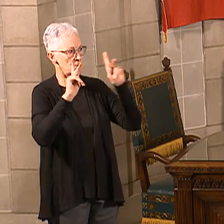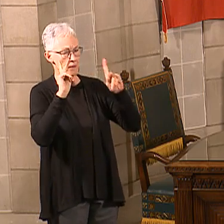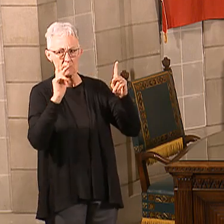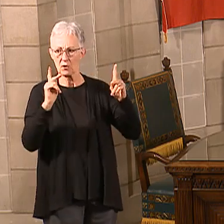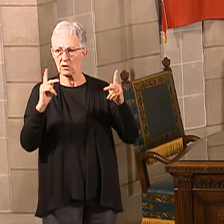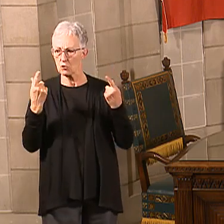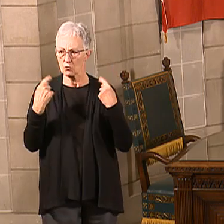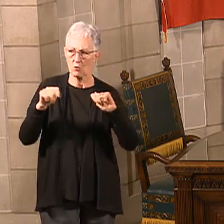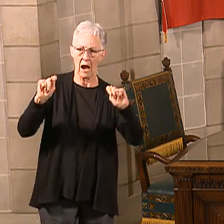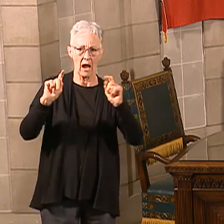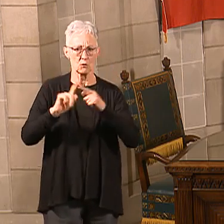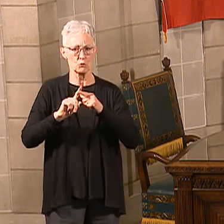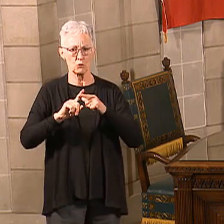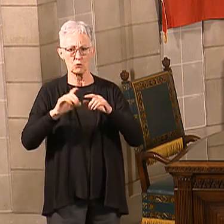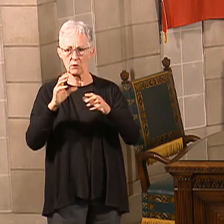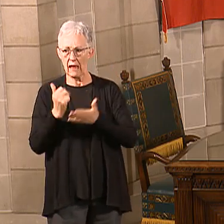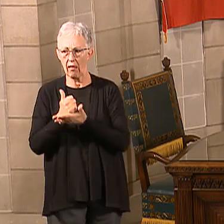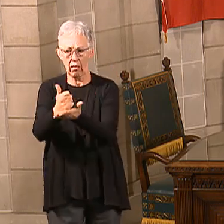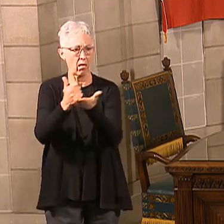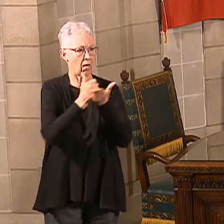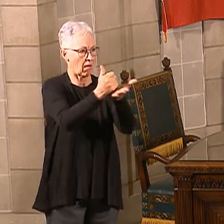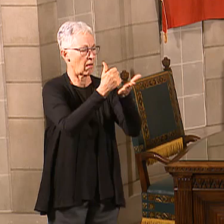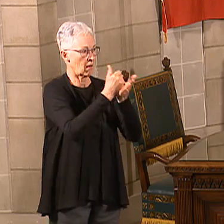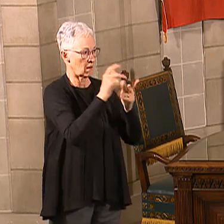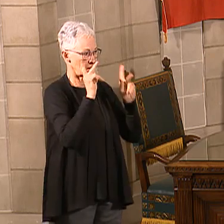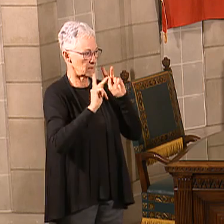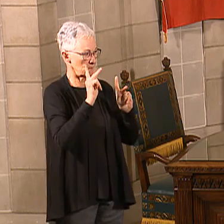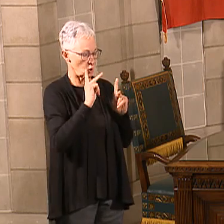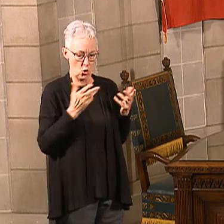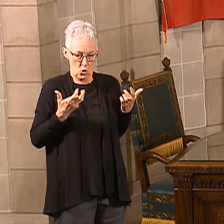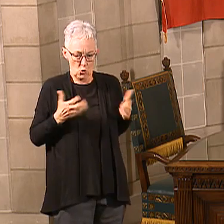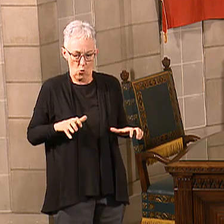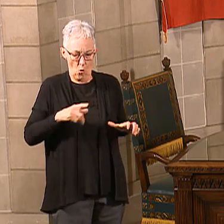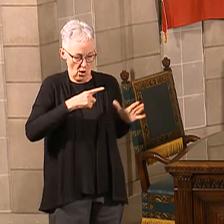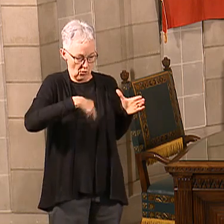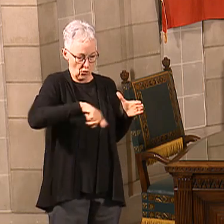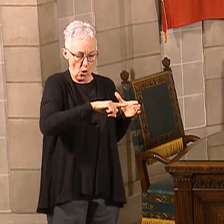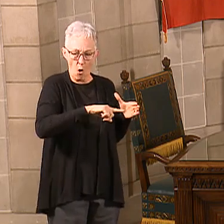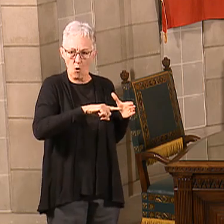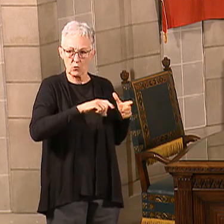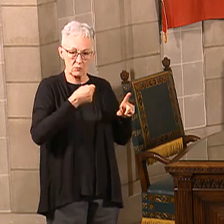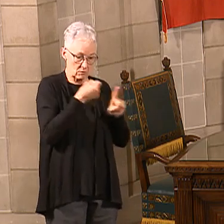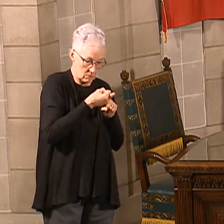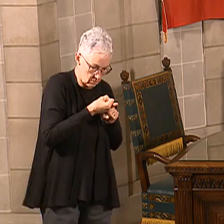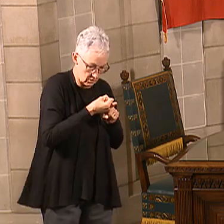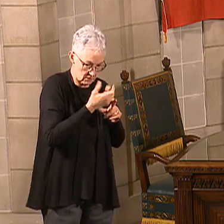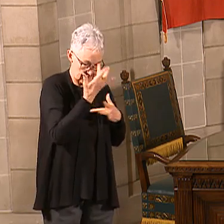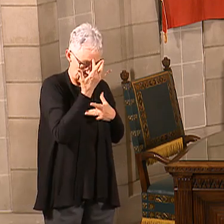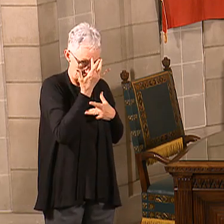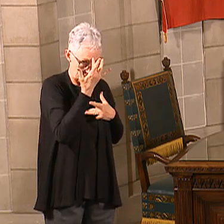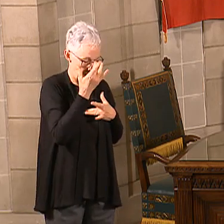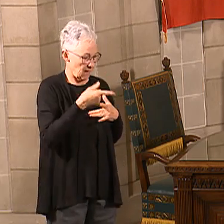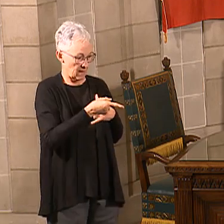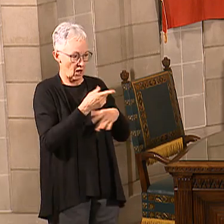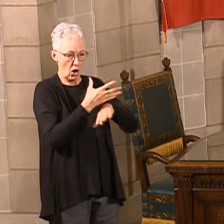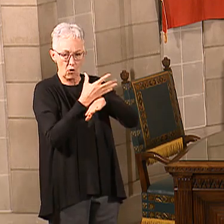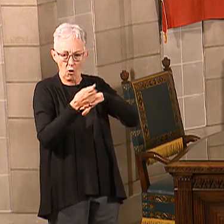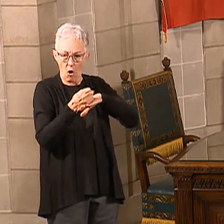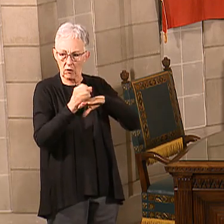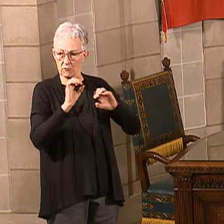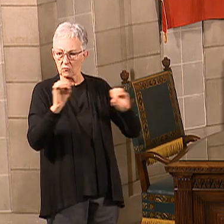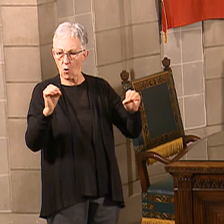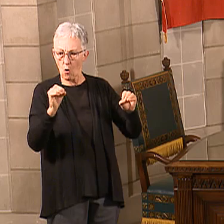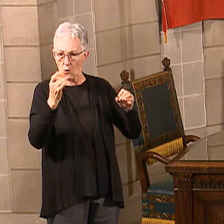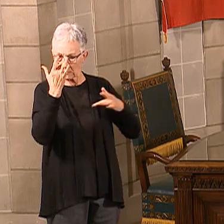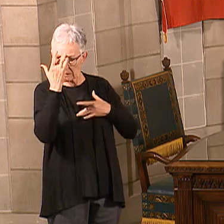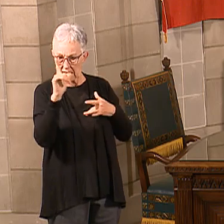be themselves vulnerable to income disruption because they're sick and out of leave, or their child is